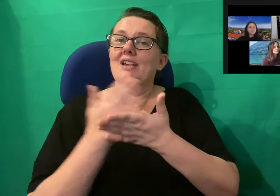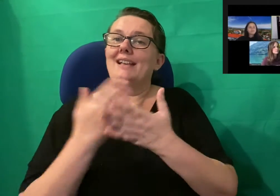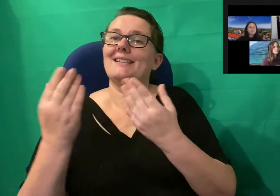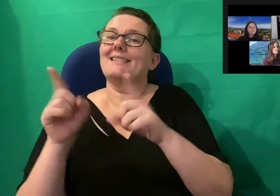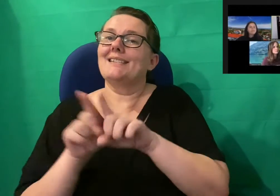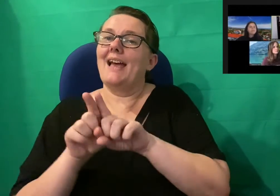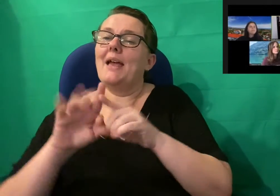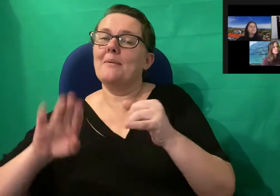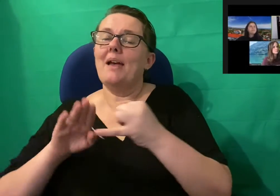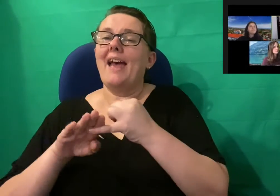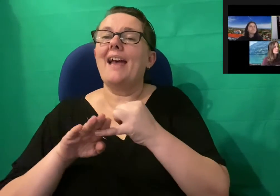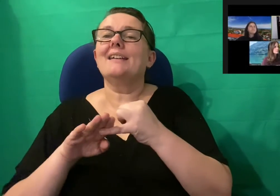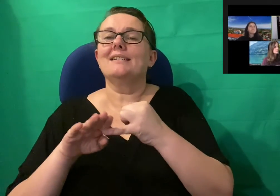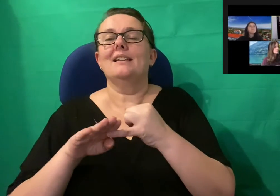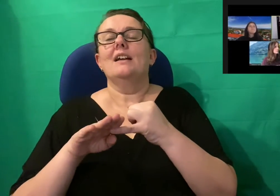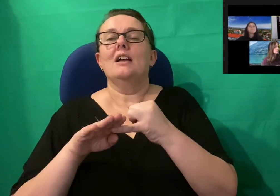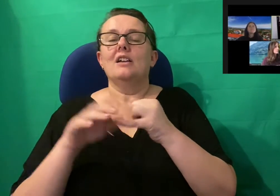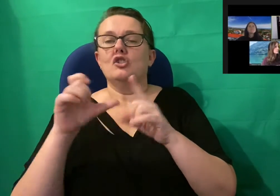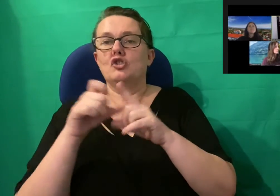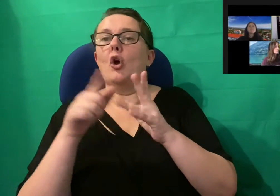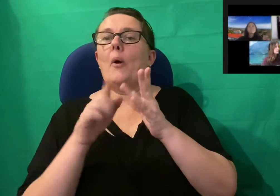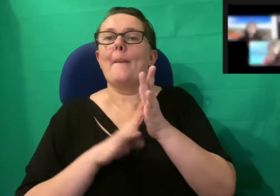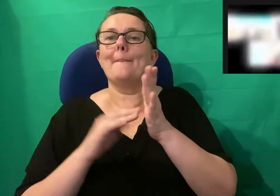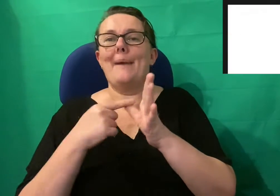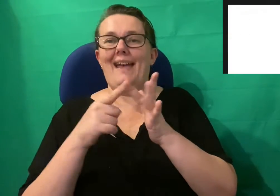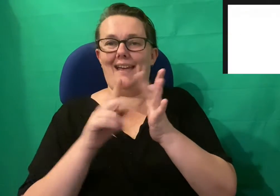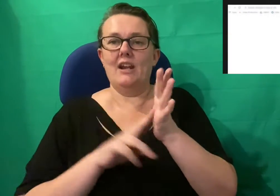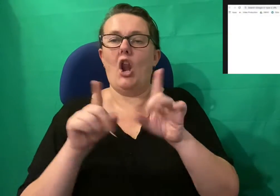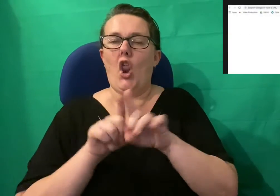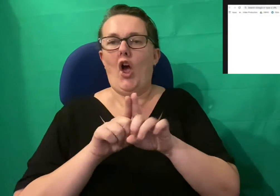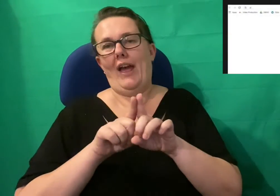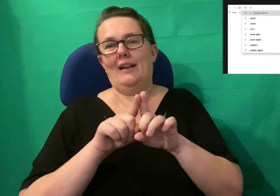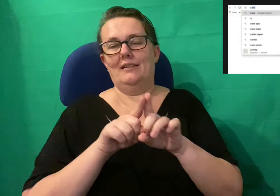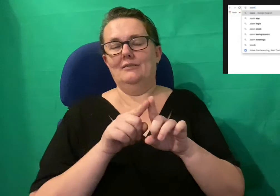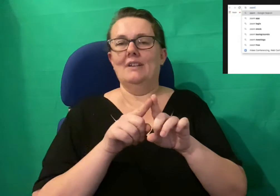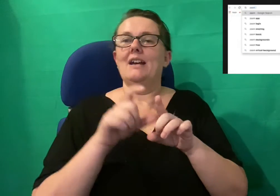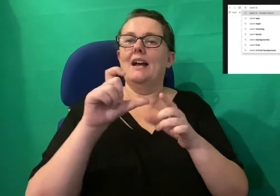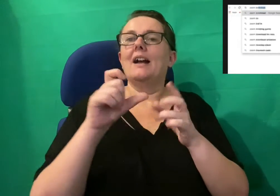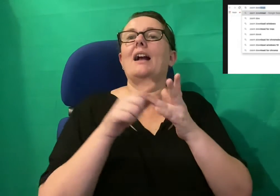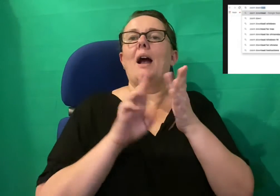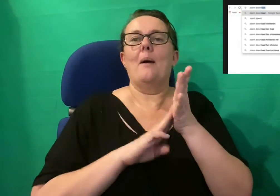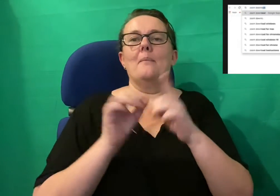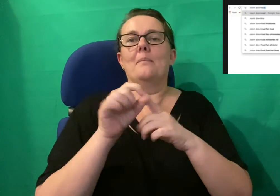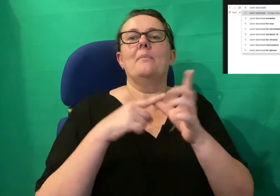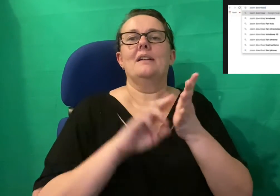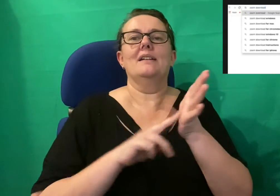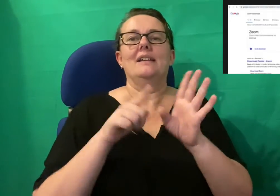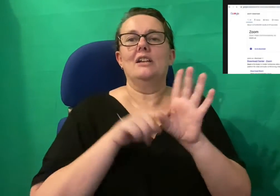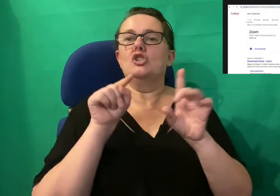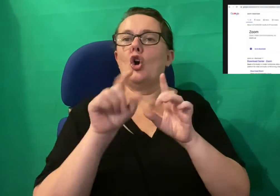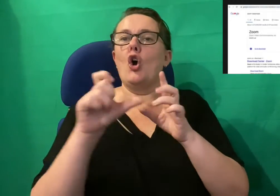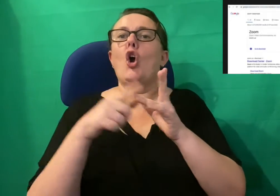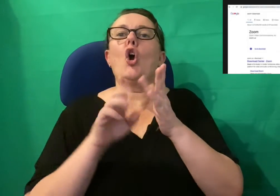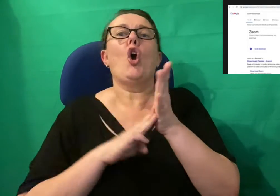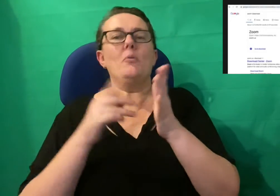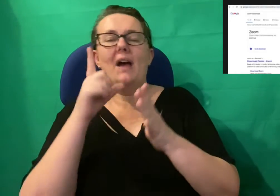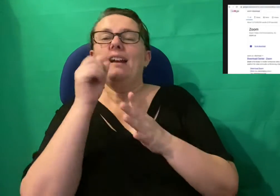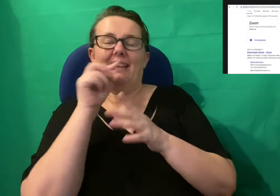domain suffix, such as company.com. And if you want to install Zoom, don't download it from a website that someone emailed